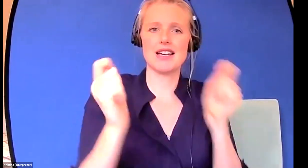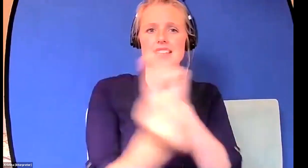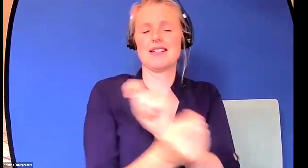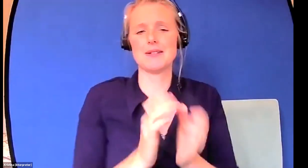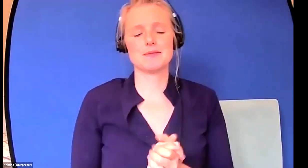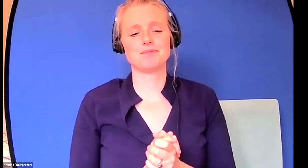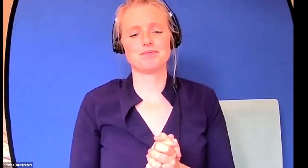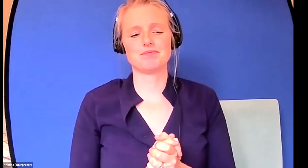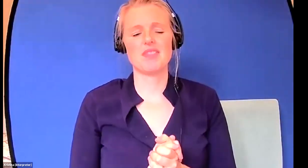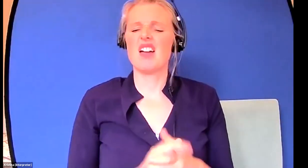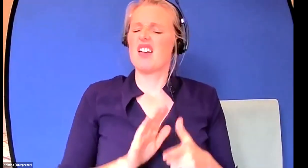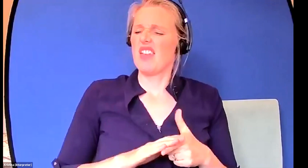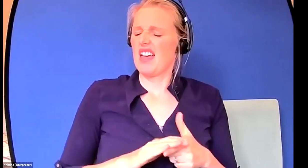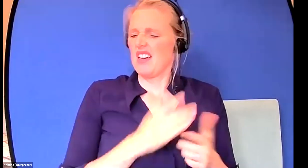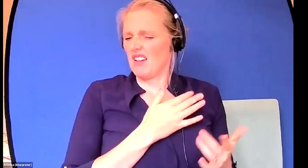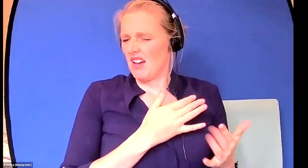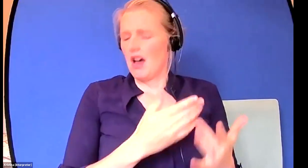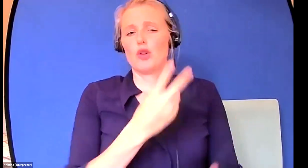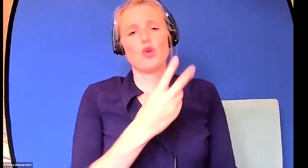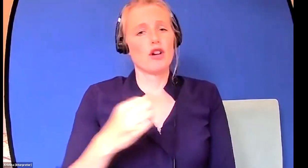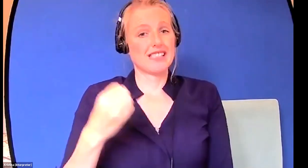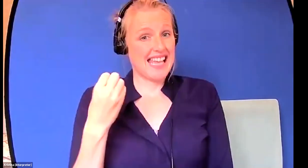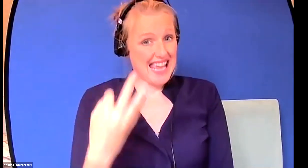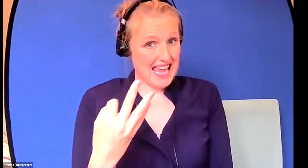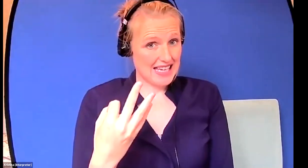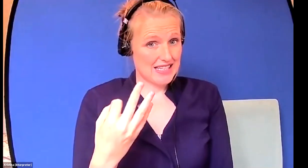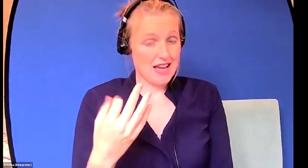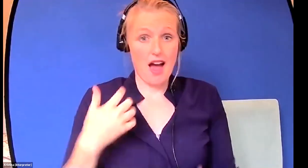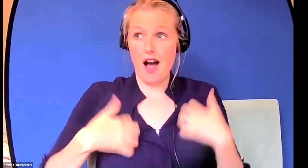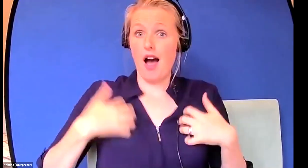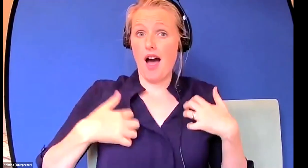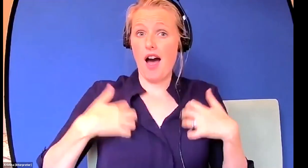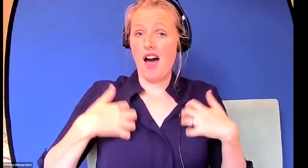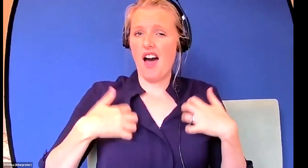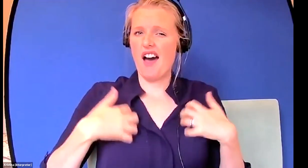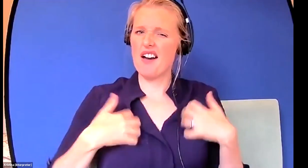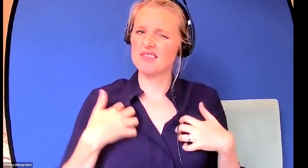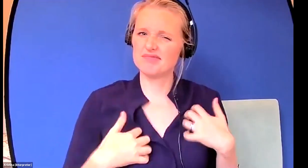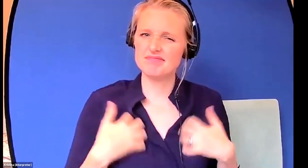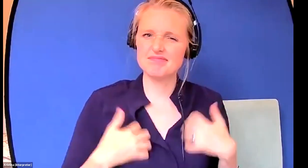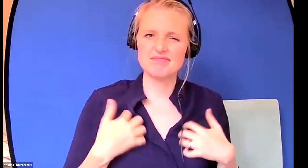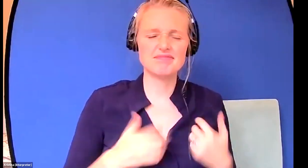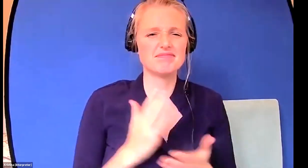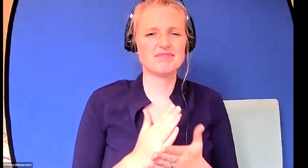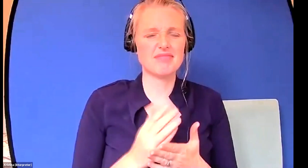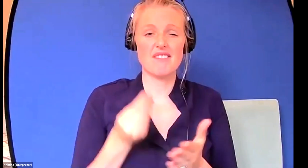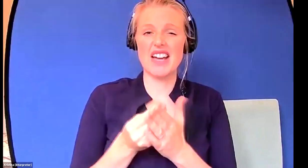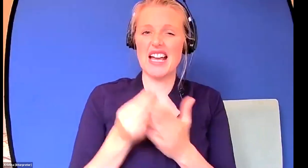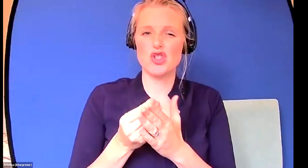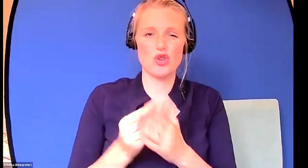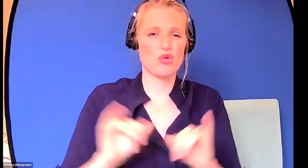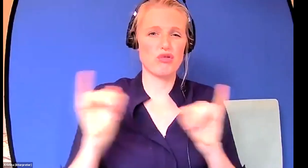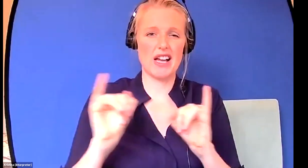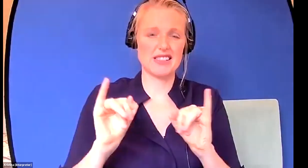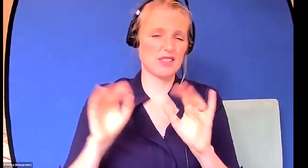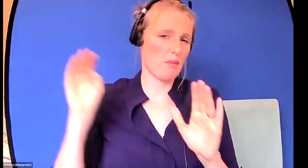But I think by 2008, the shine on this assumption had really already worn off, and the financial crisis really sounded the